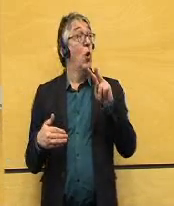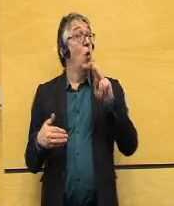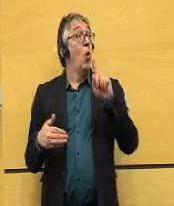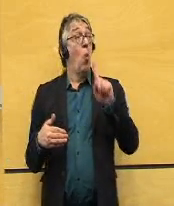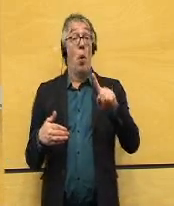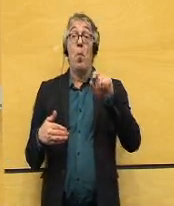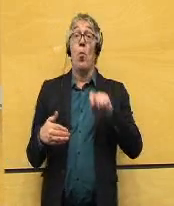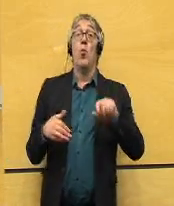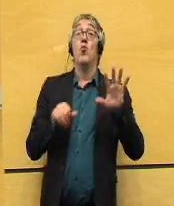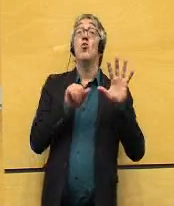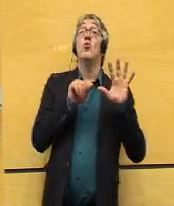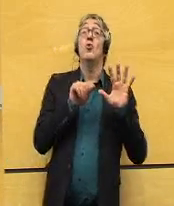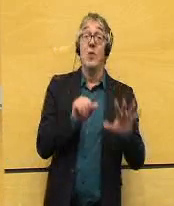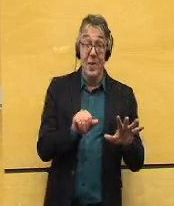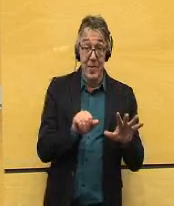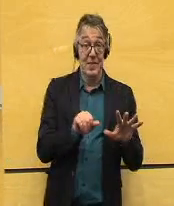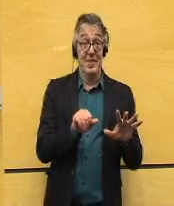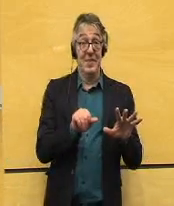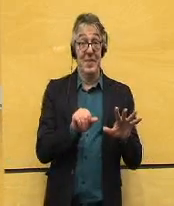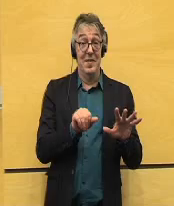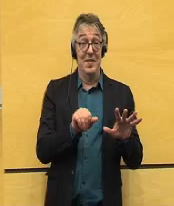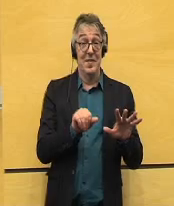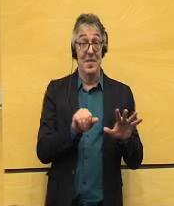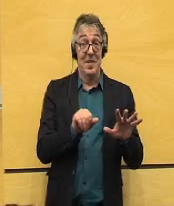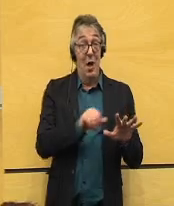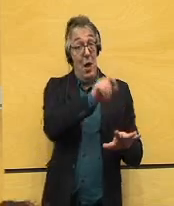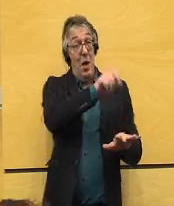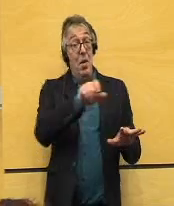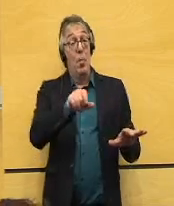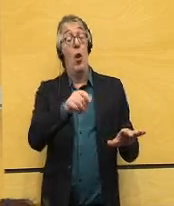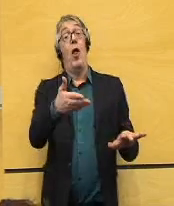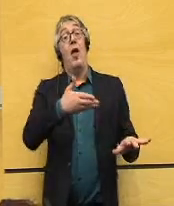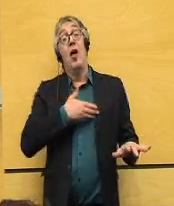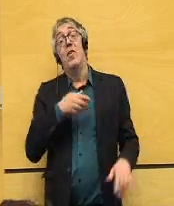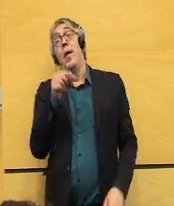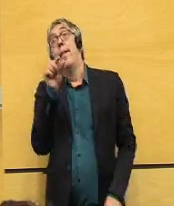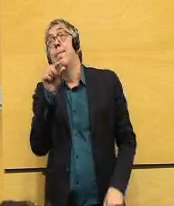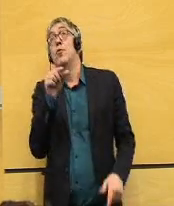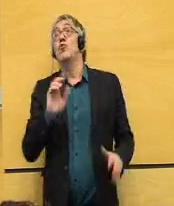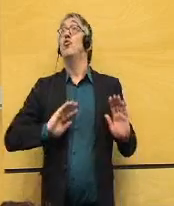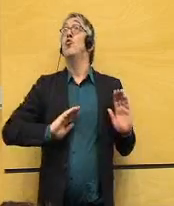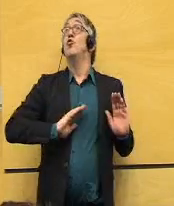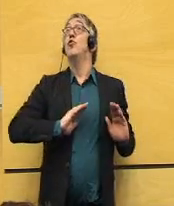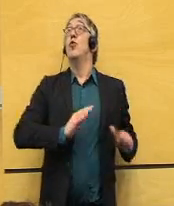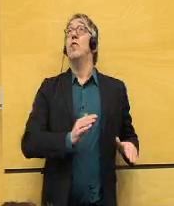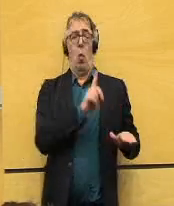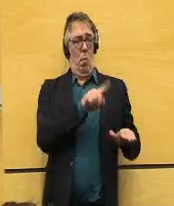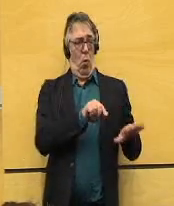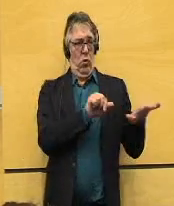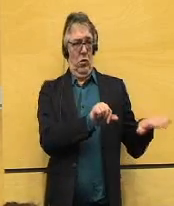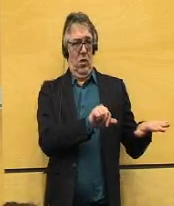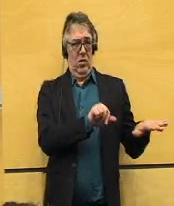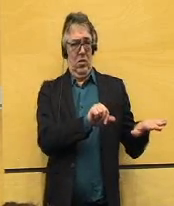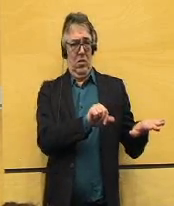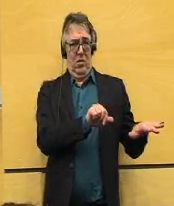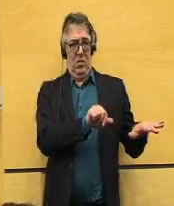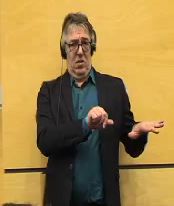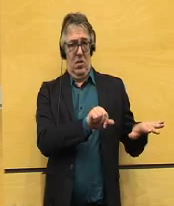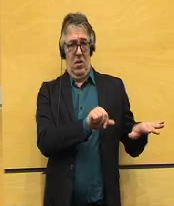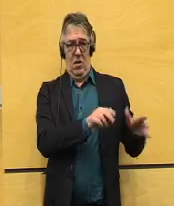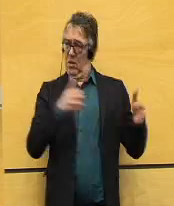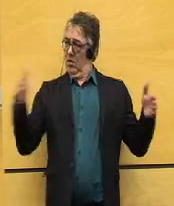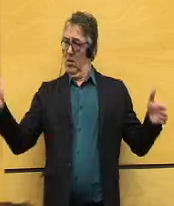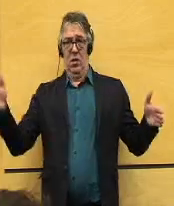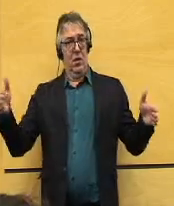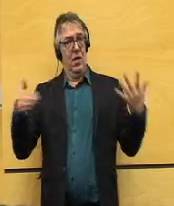are actually gaining some kind of services. Therefore, my question is, how in